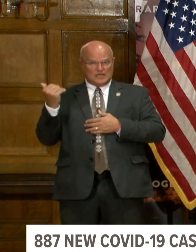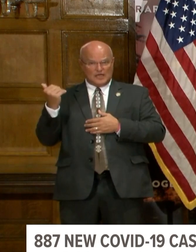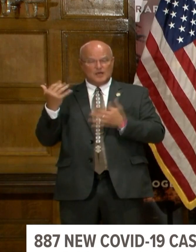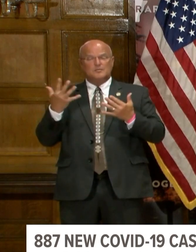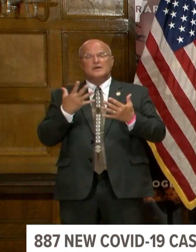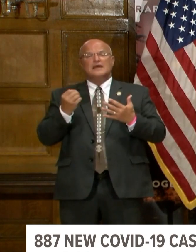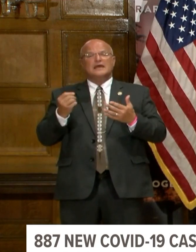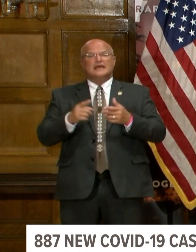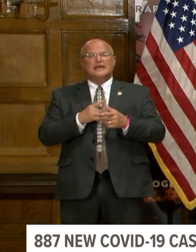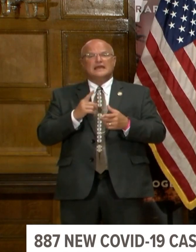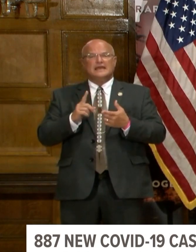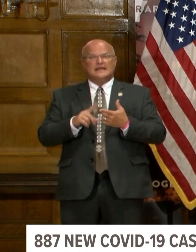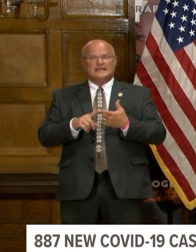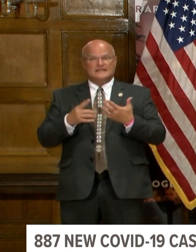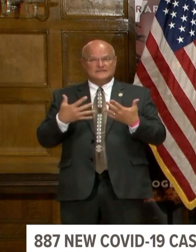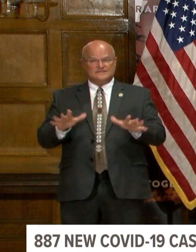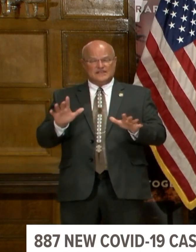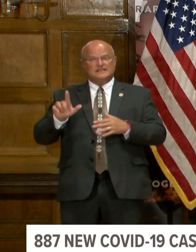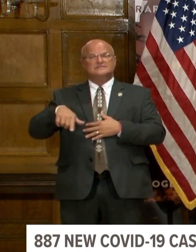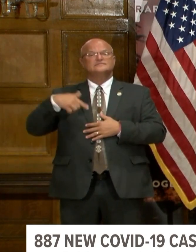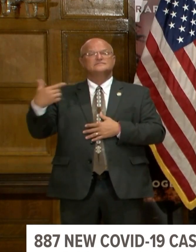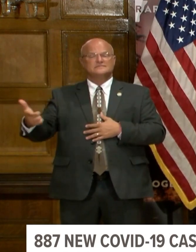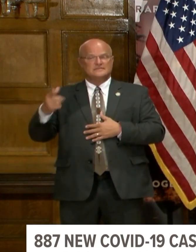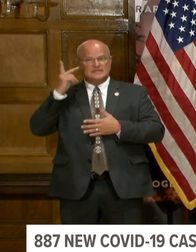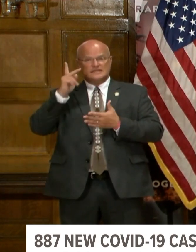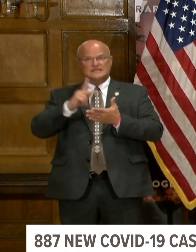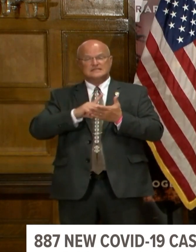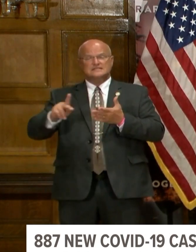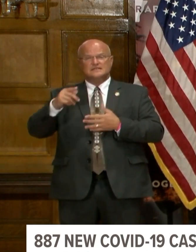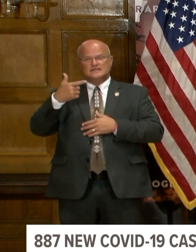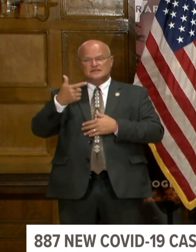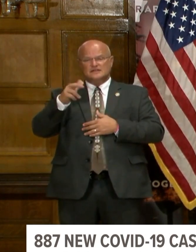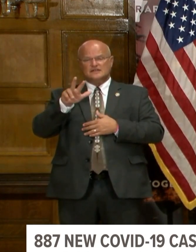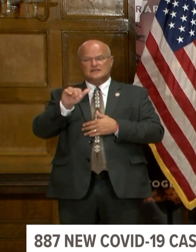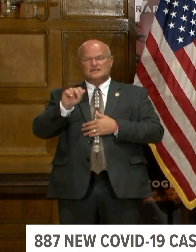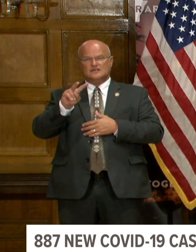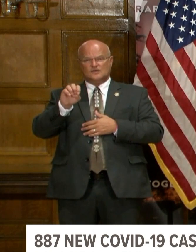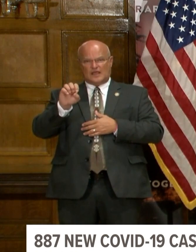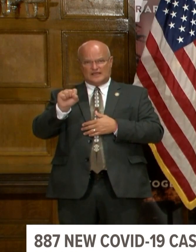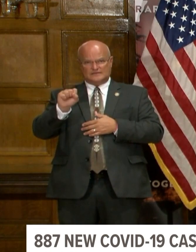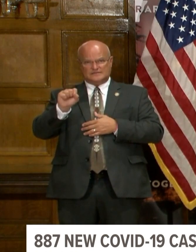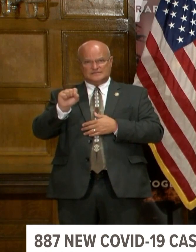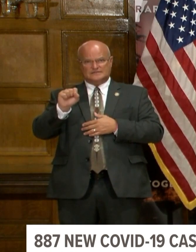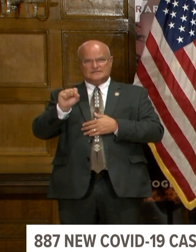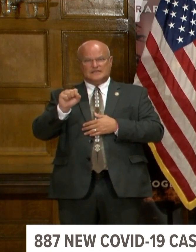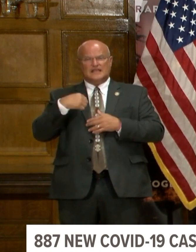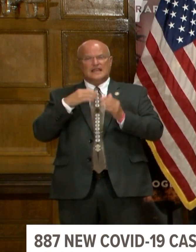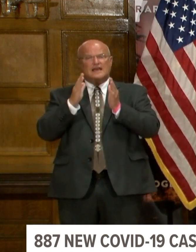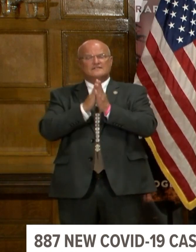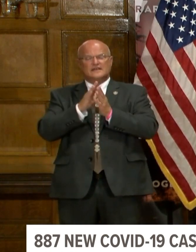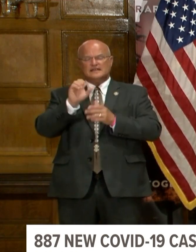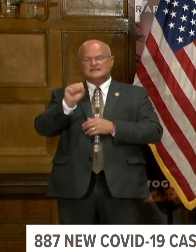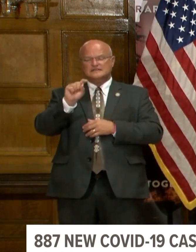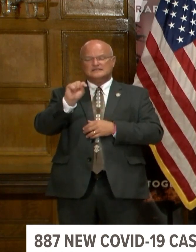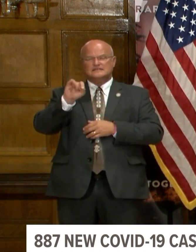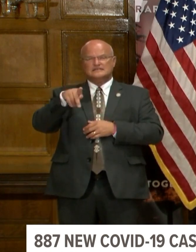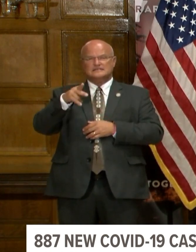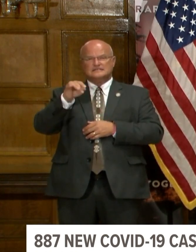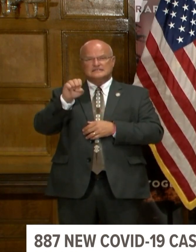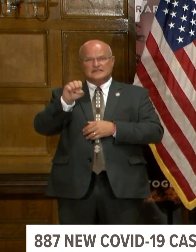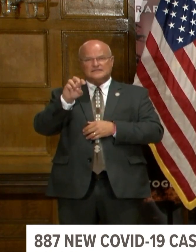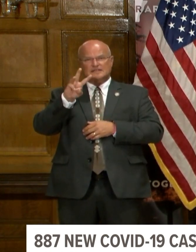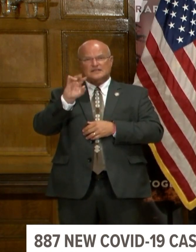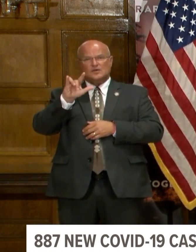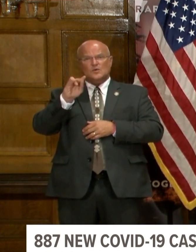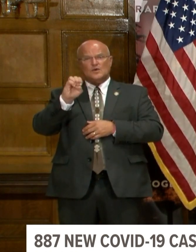come, and then followed by our Secretary Graves, and then I've asked Stephanie